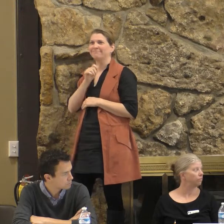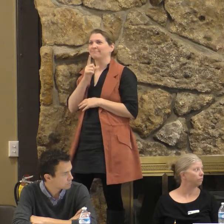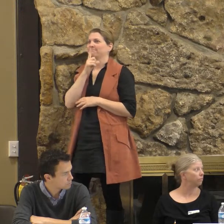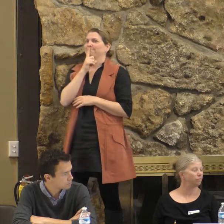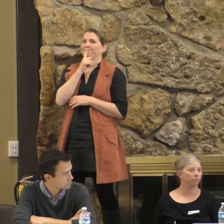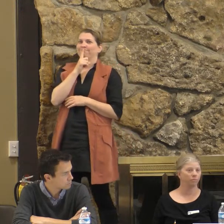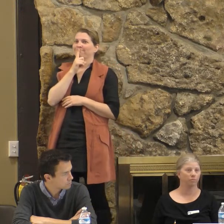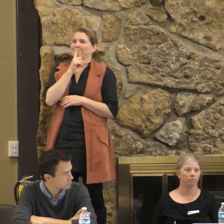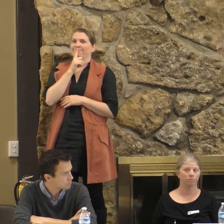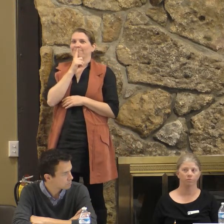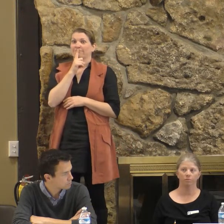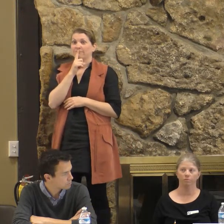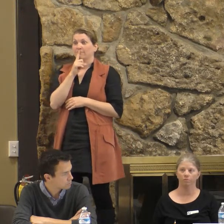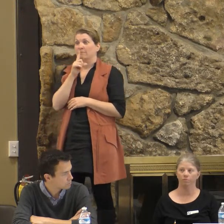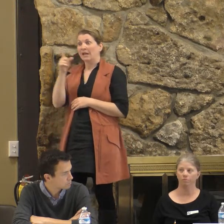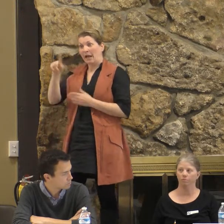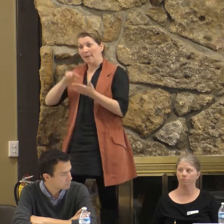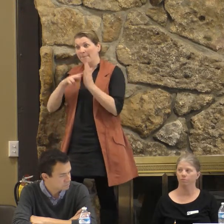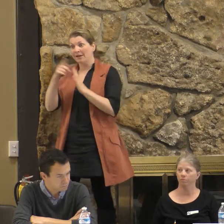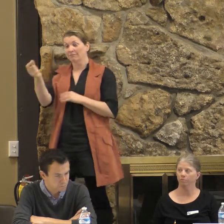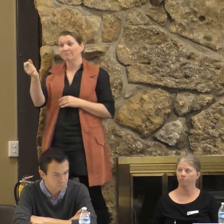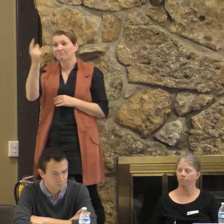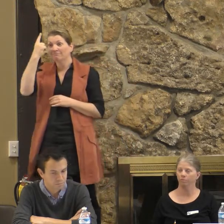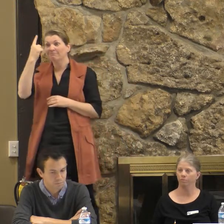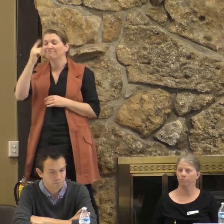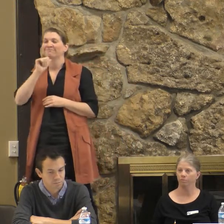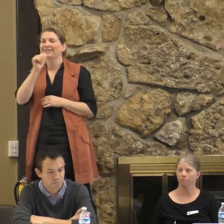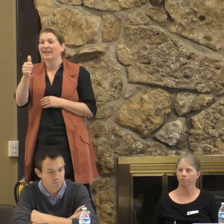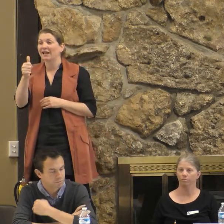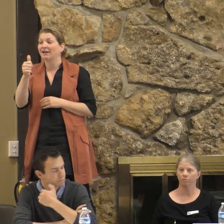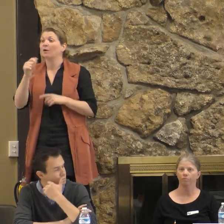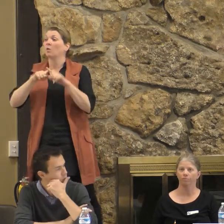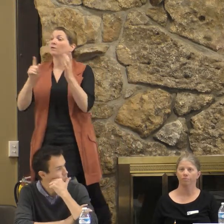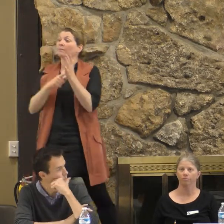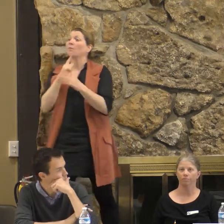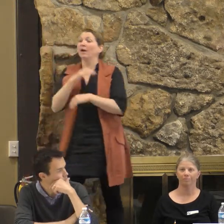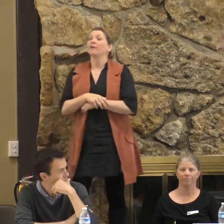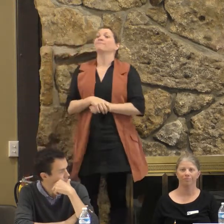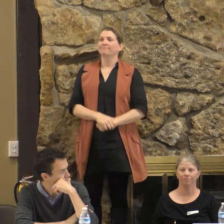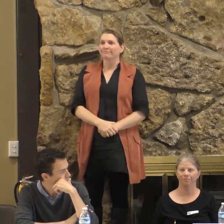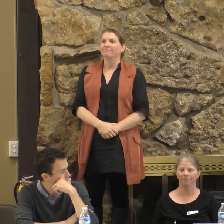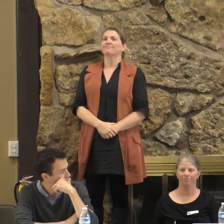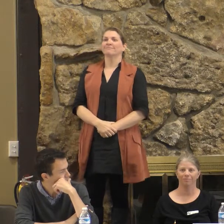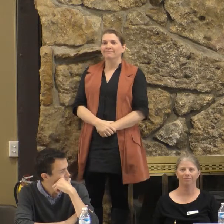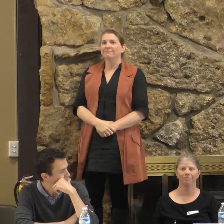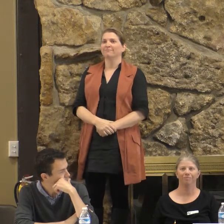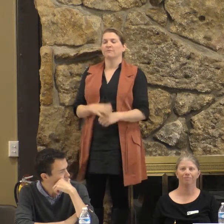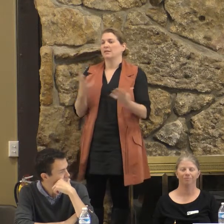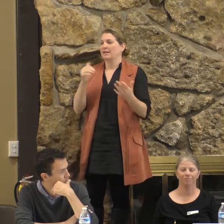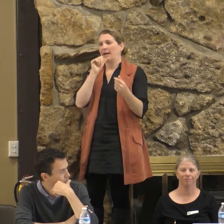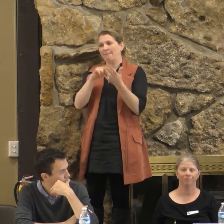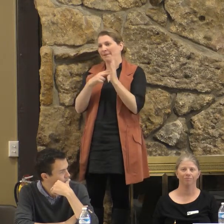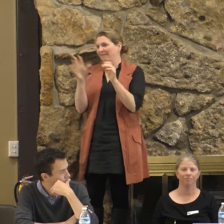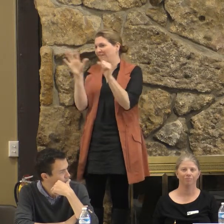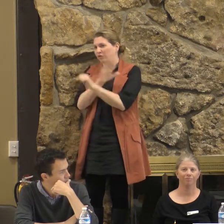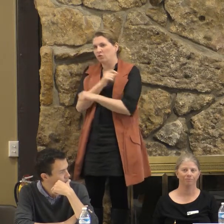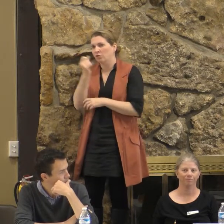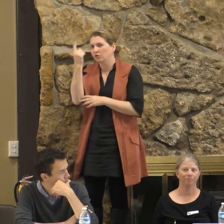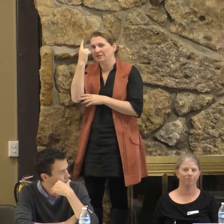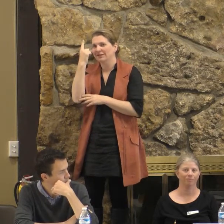are trying to communicate with them. So please don't misunderstand nodding to be an indication of understanding or an answer of yes